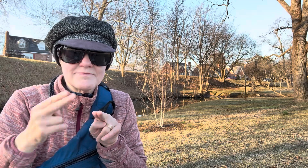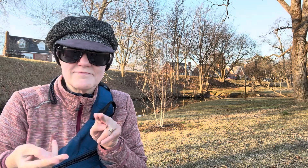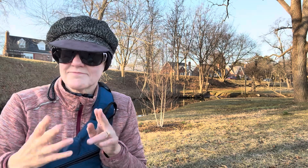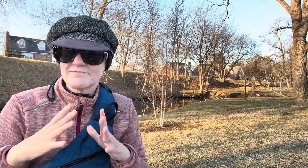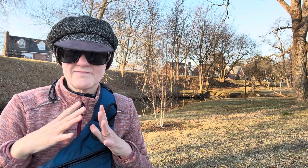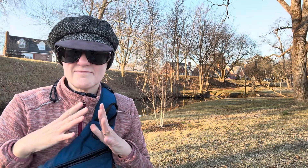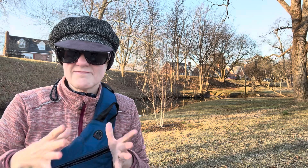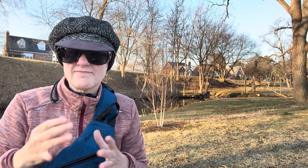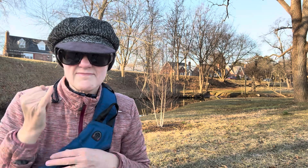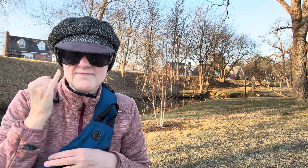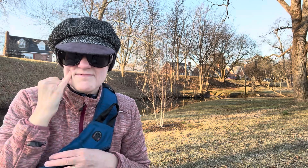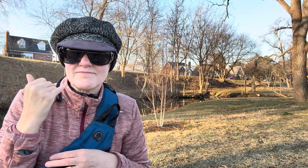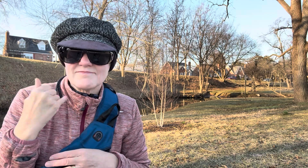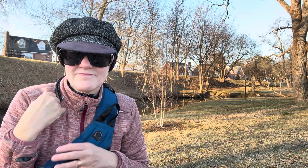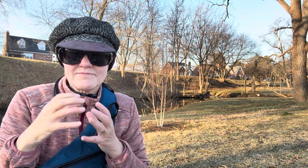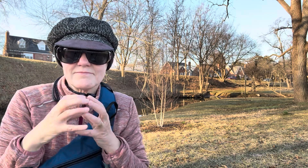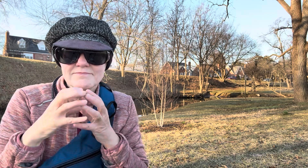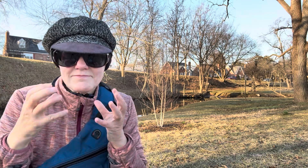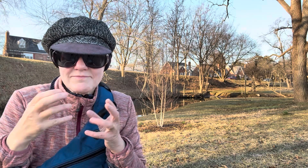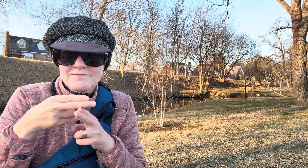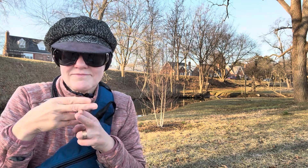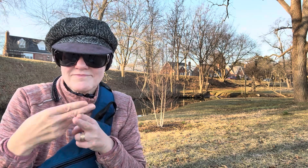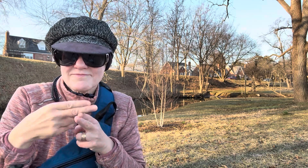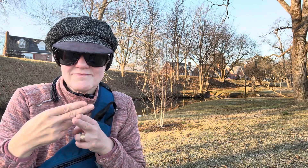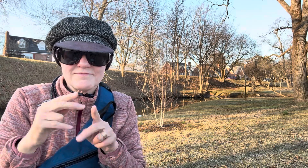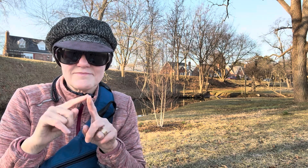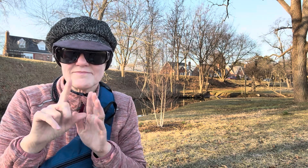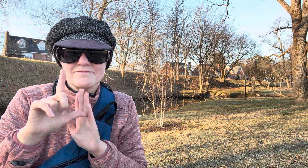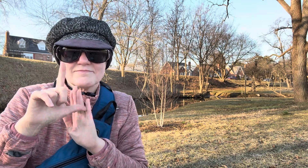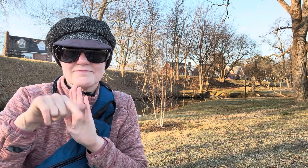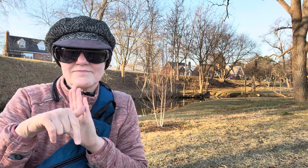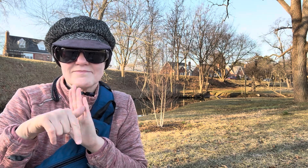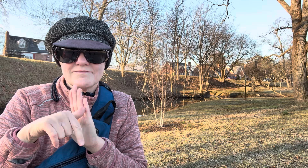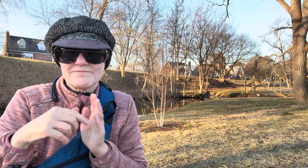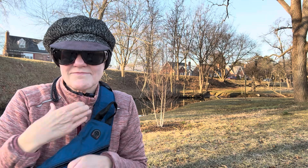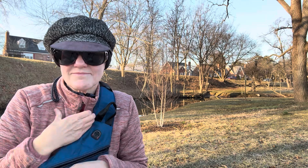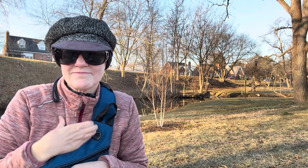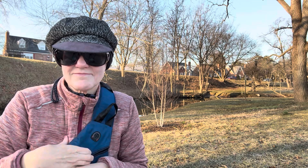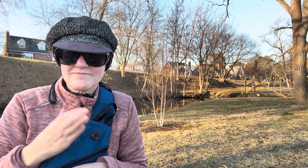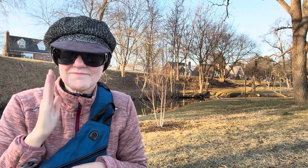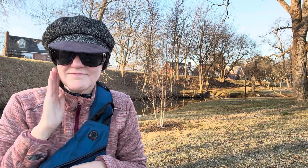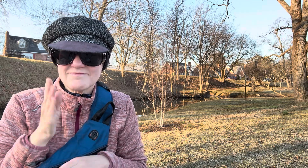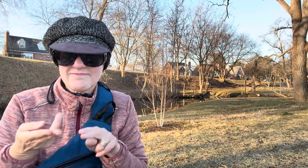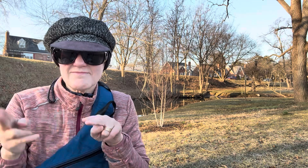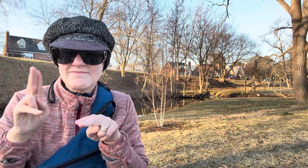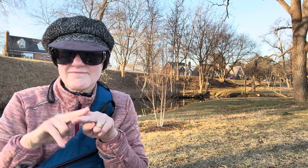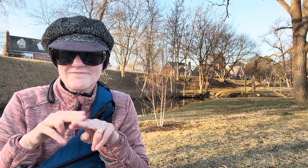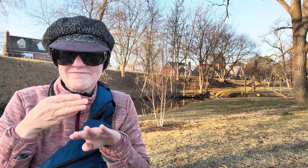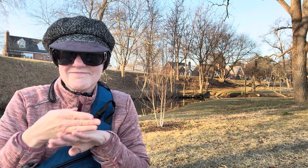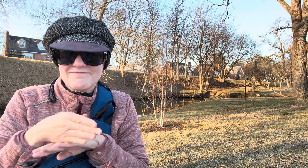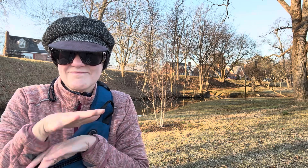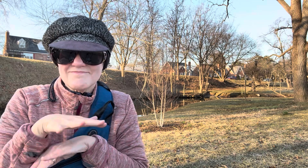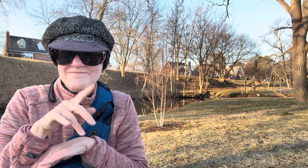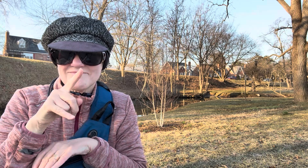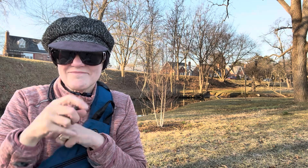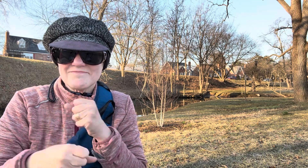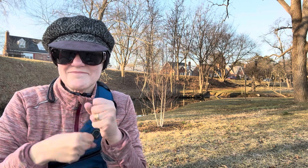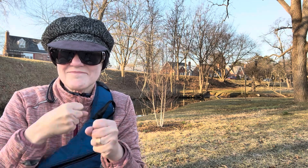beginning, when you're starting to lose weight, that works because you have so much weight to lose. But after about a year, your hunger's going to